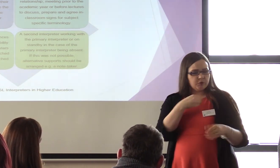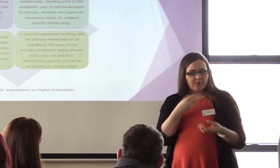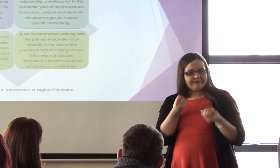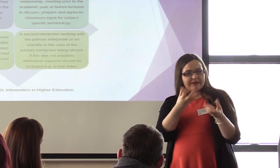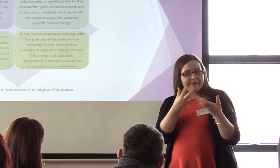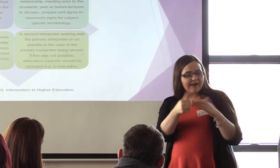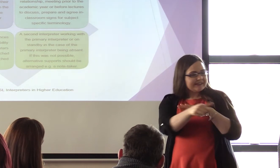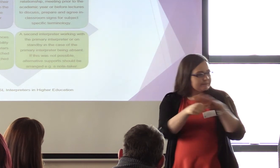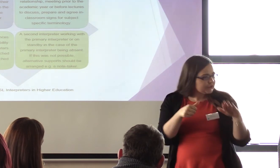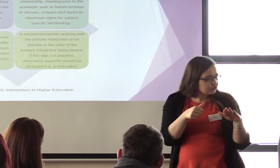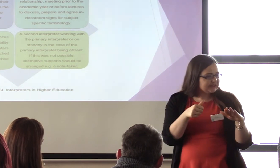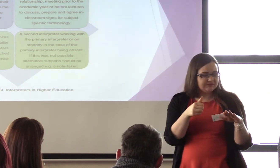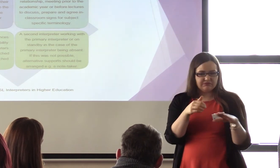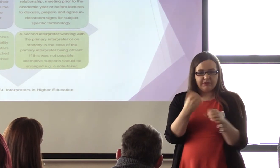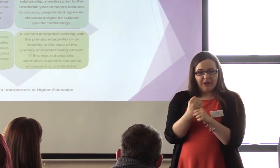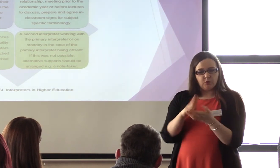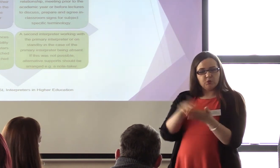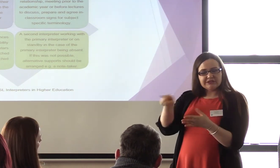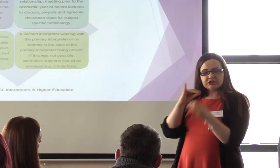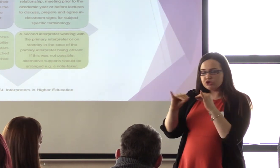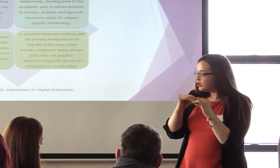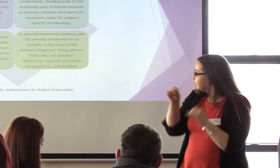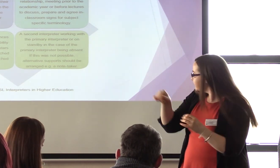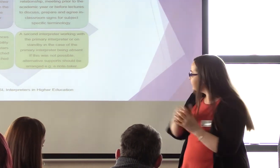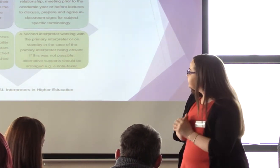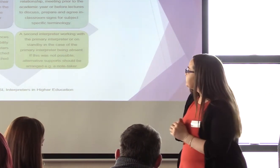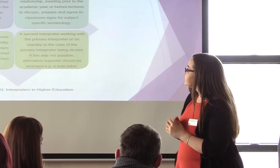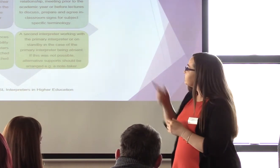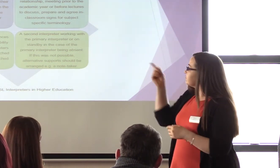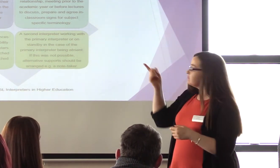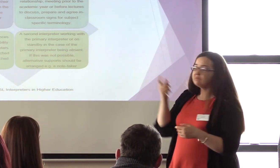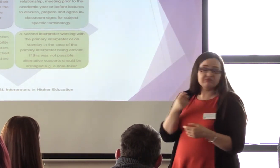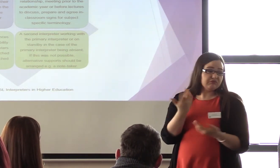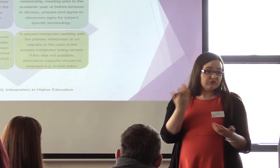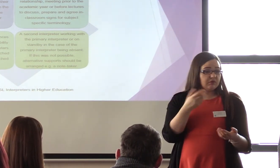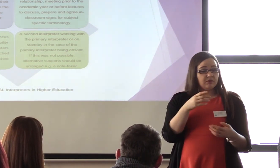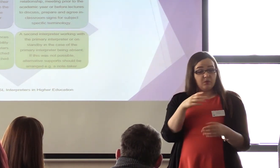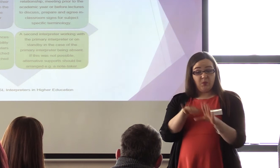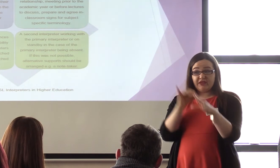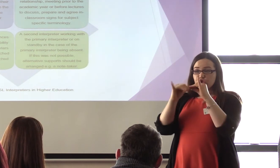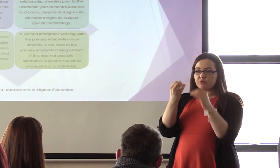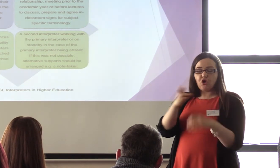They would also like to have an opportunity to regularly feed back to the disability officer,